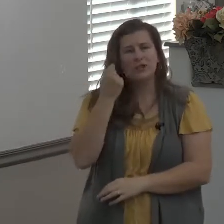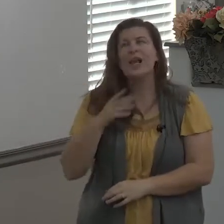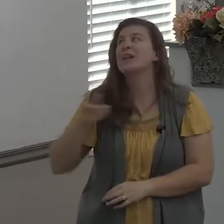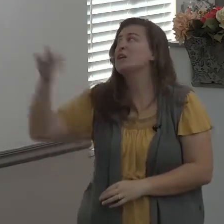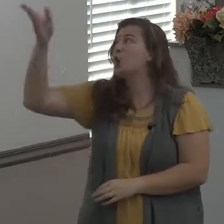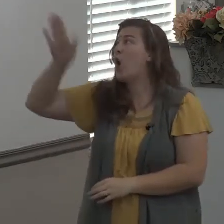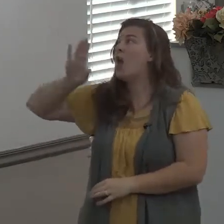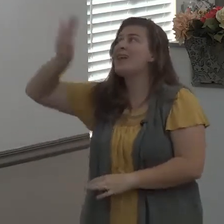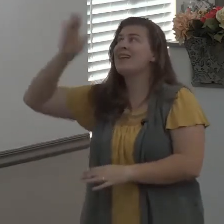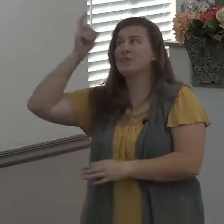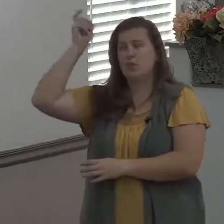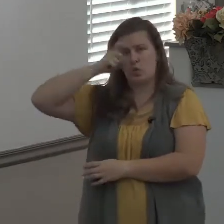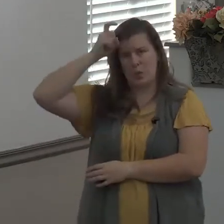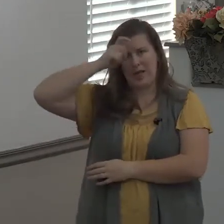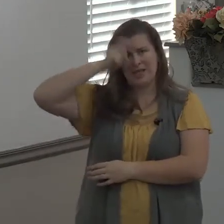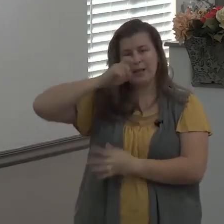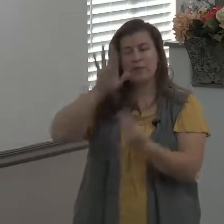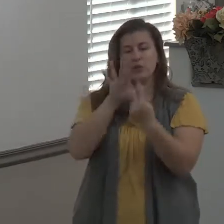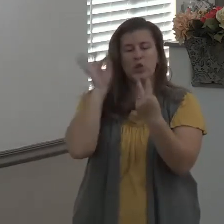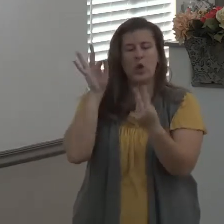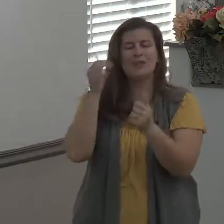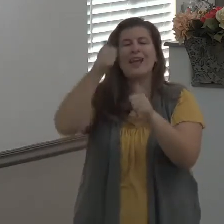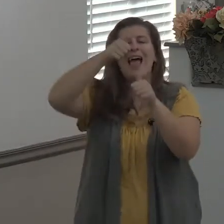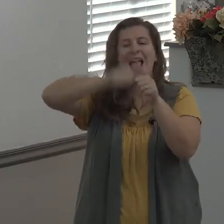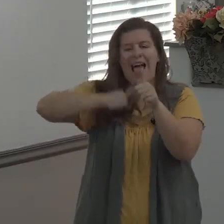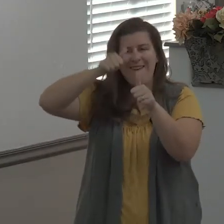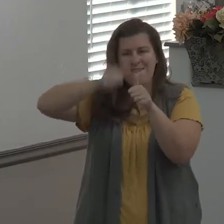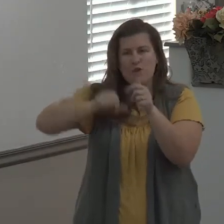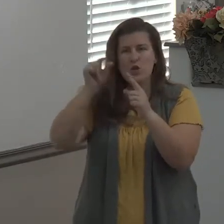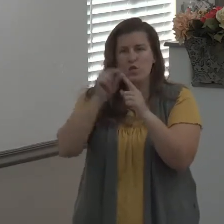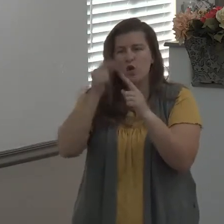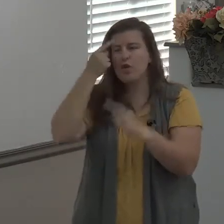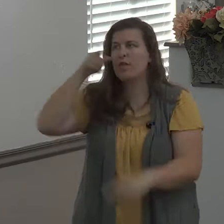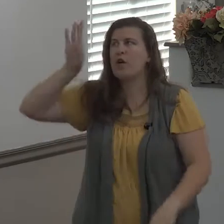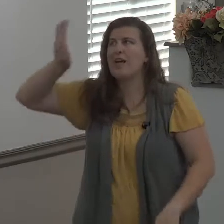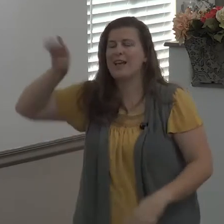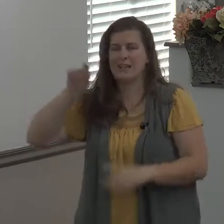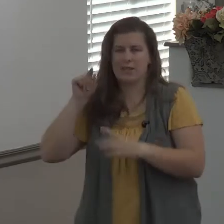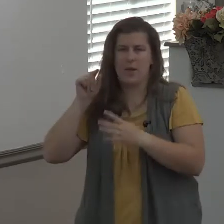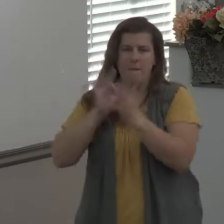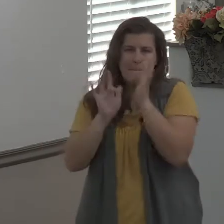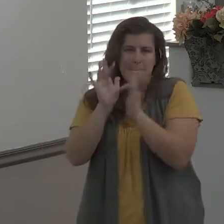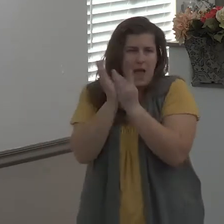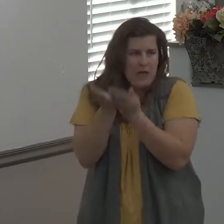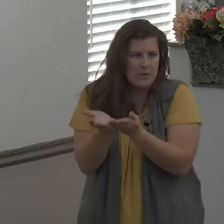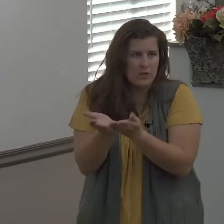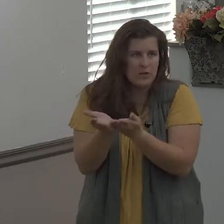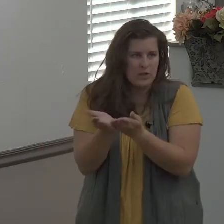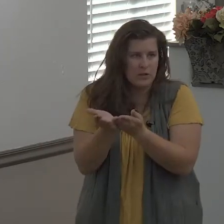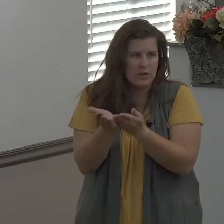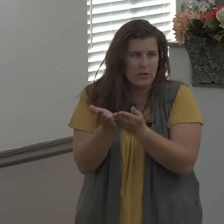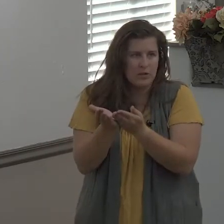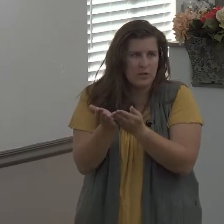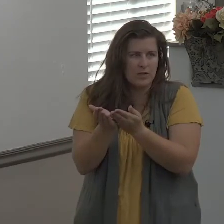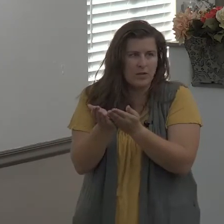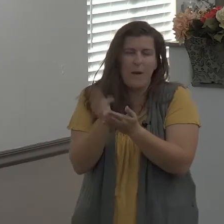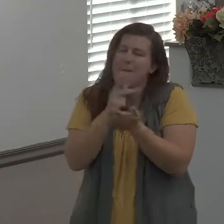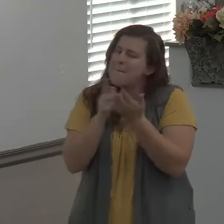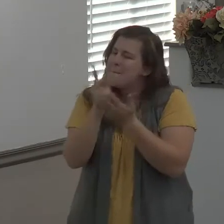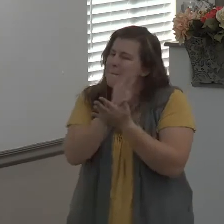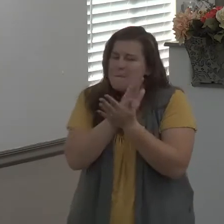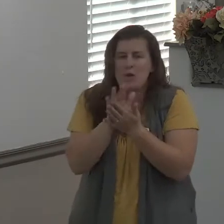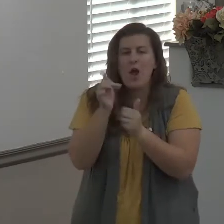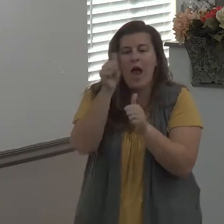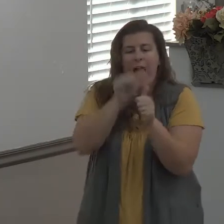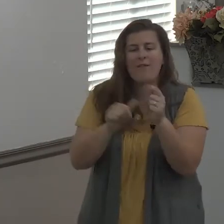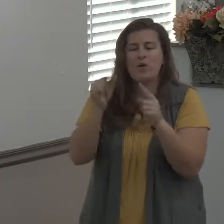a distance. Now, this is important for us to understand. God, in His wisdom, chose every single word for